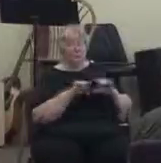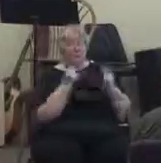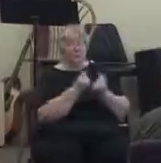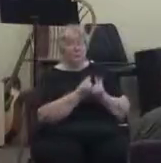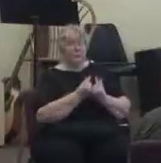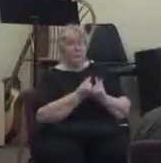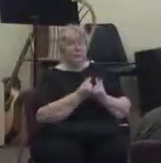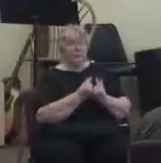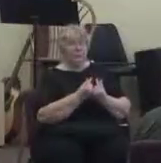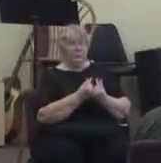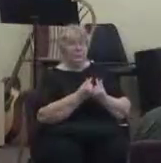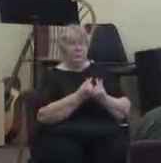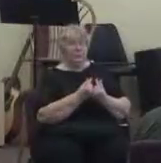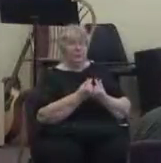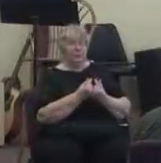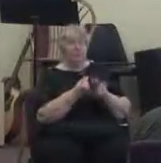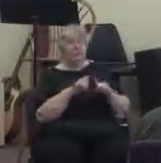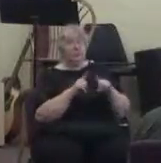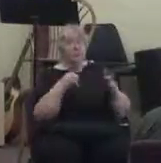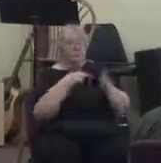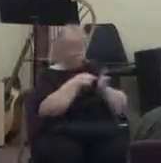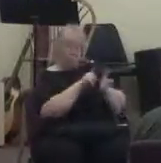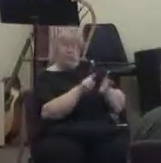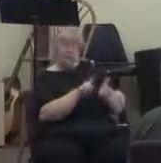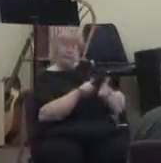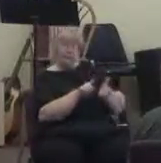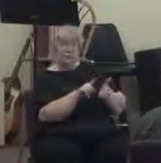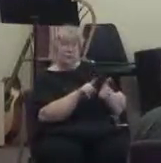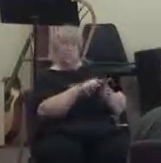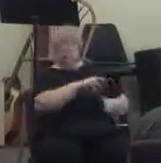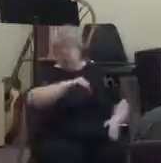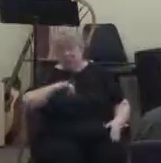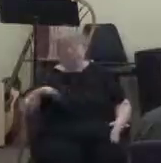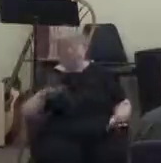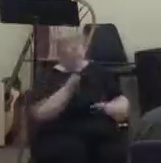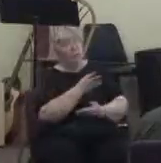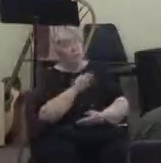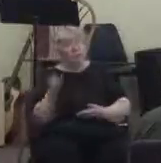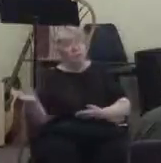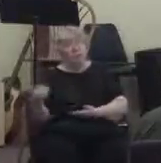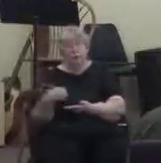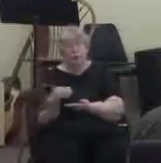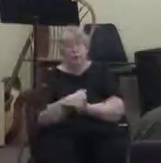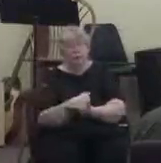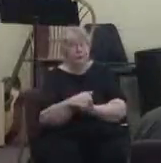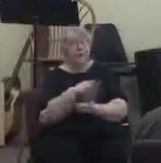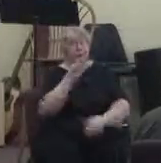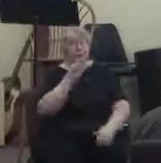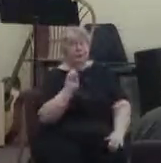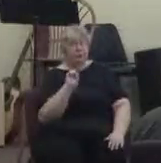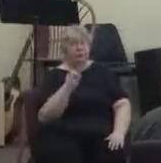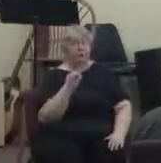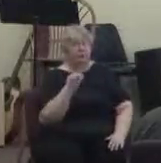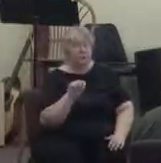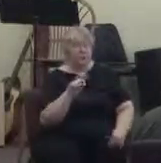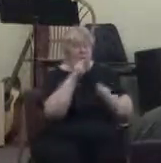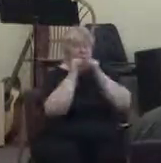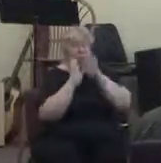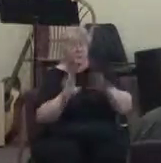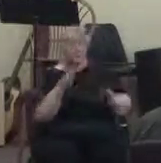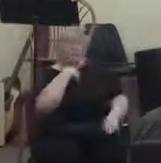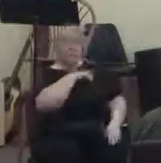payment back for what was paid to us. That's reaping and sowing. And Kent is such a blessing. And we're to the place, we're